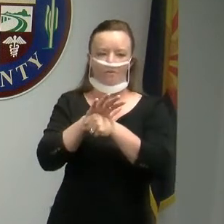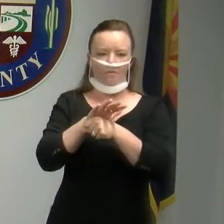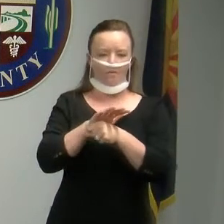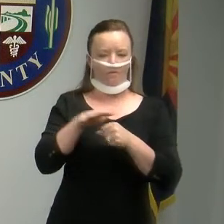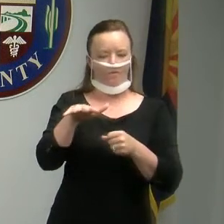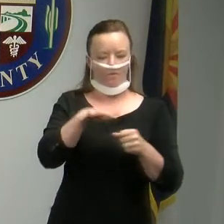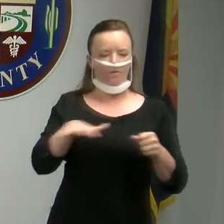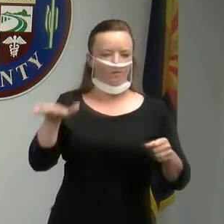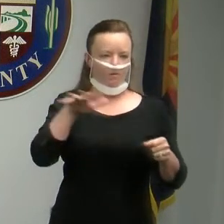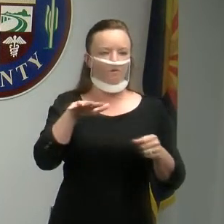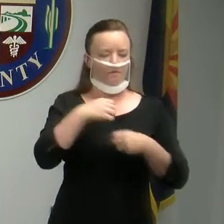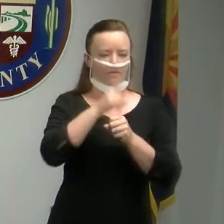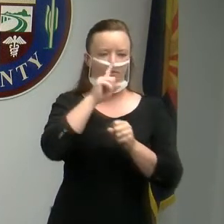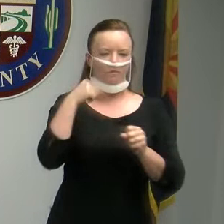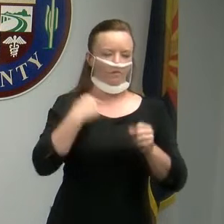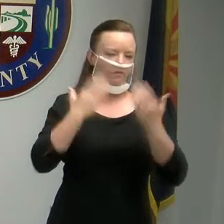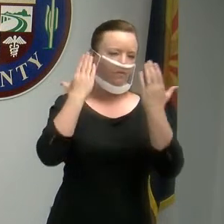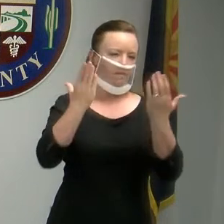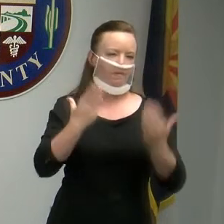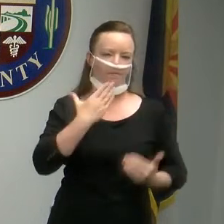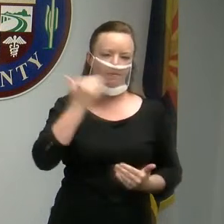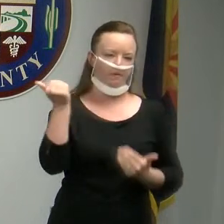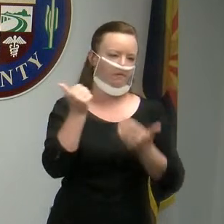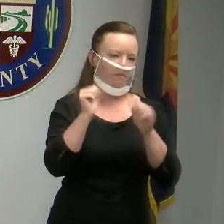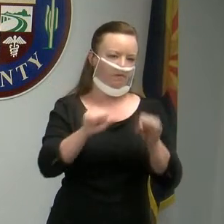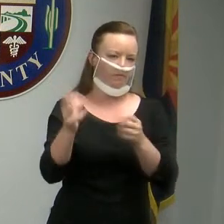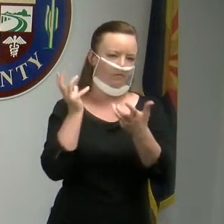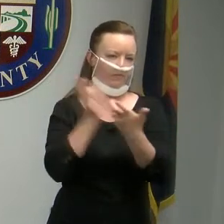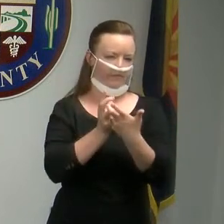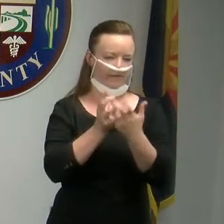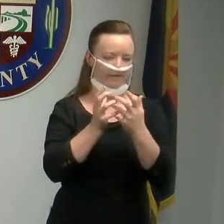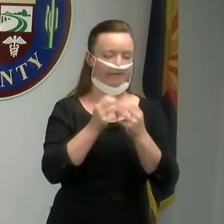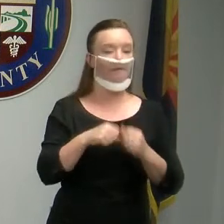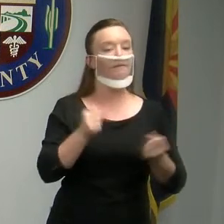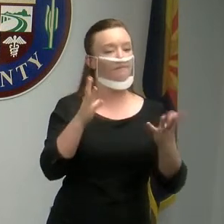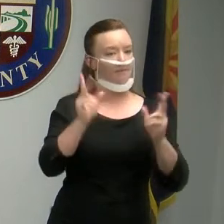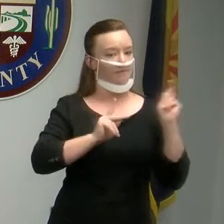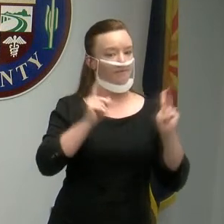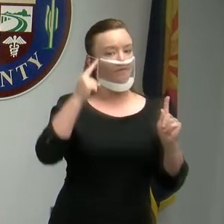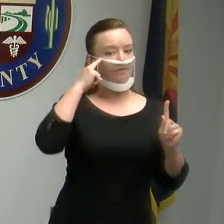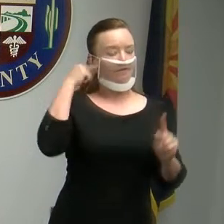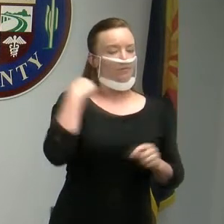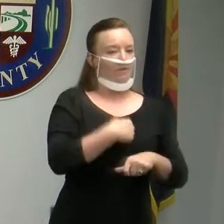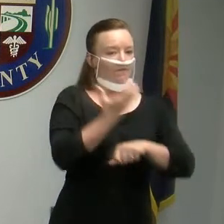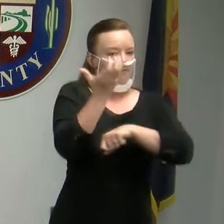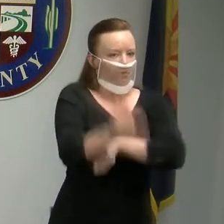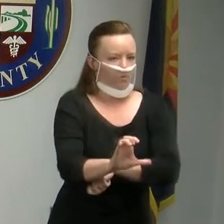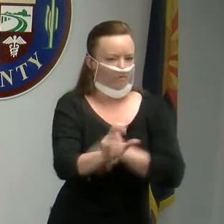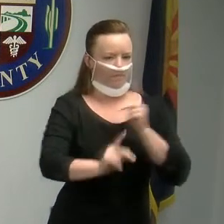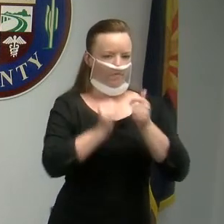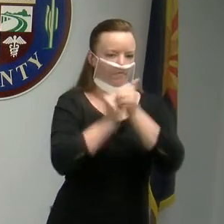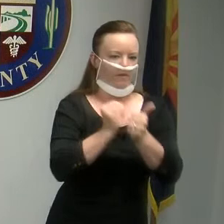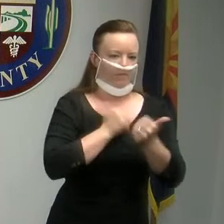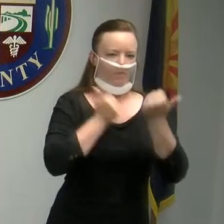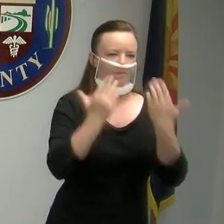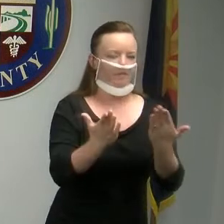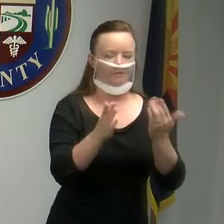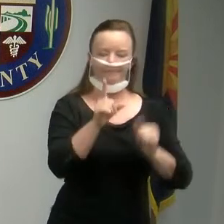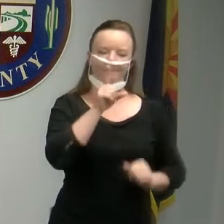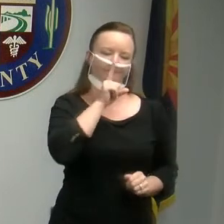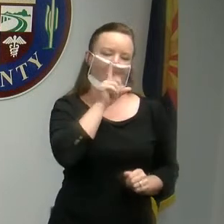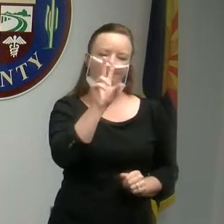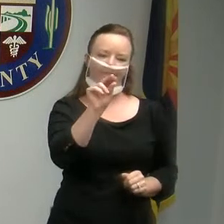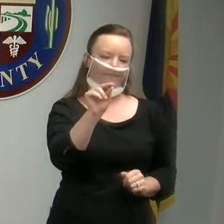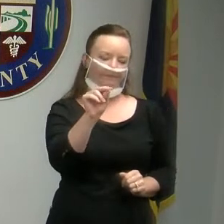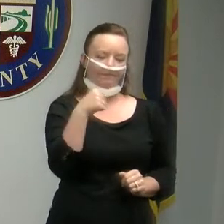possible for our cases. A lot of people think that we actually enforce these recommendations. When we provide guidance,